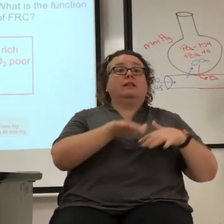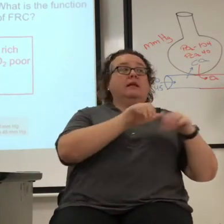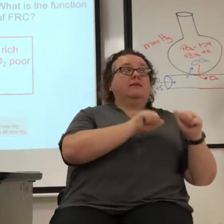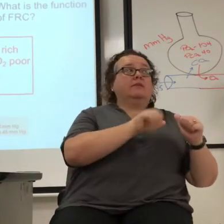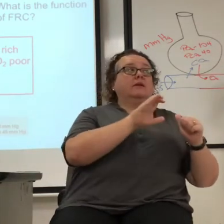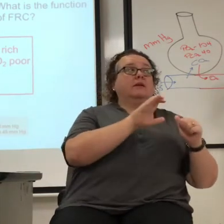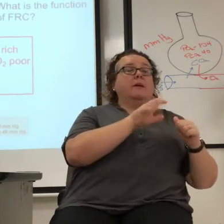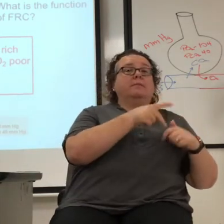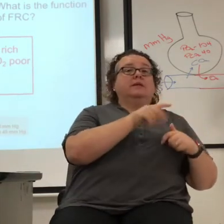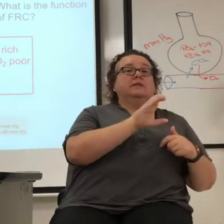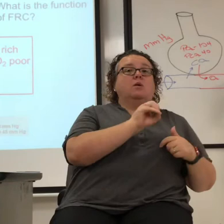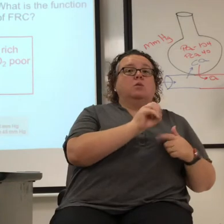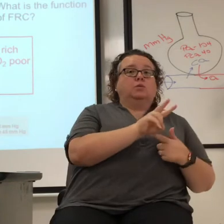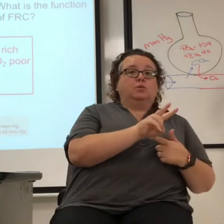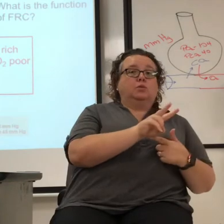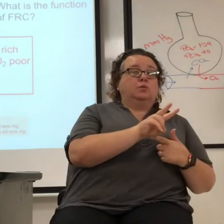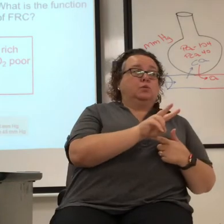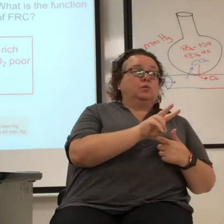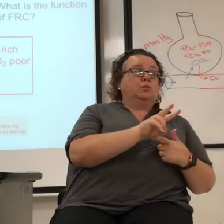PCO2